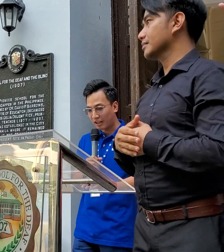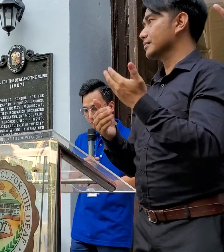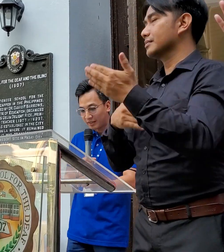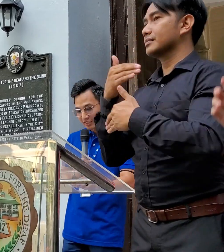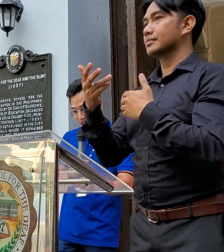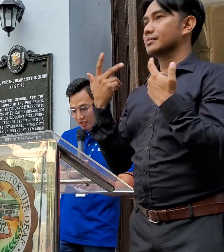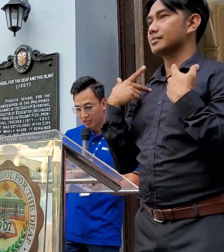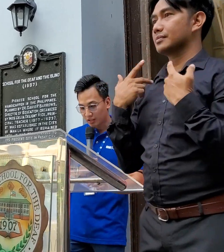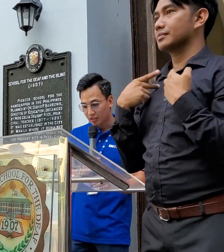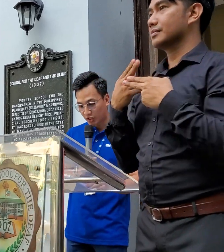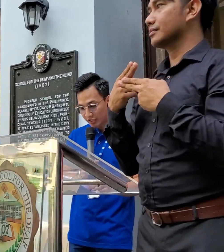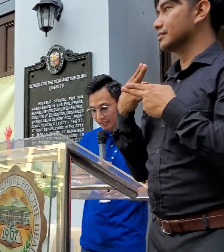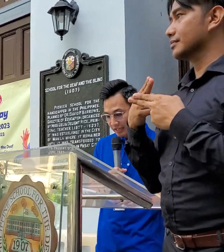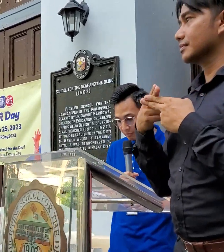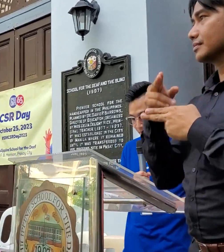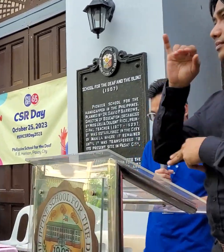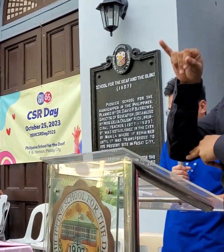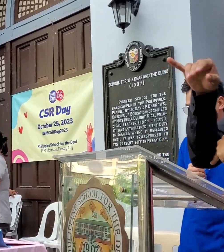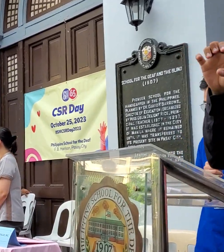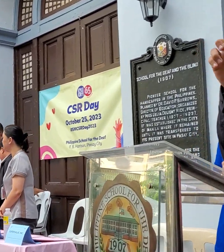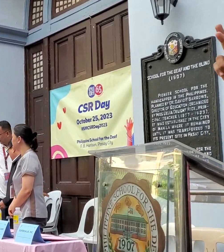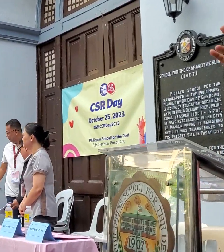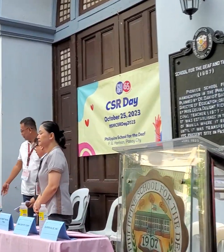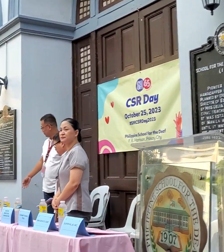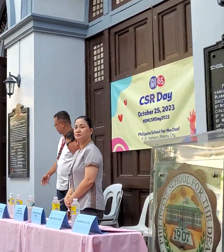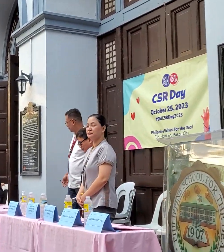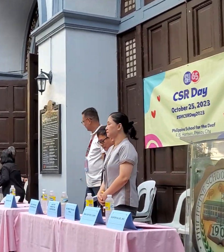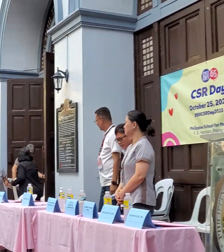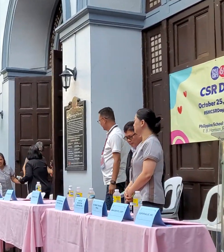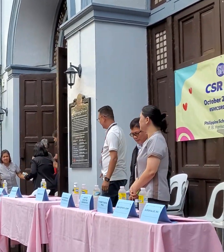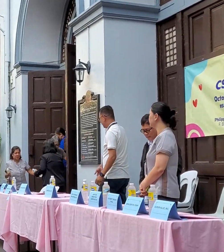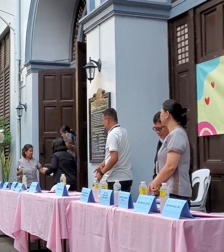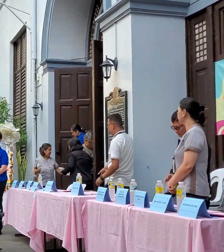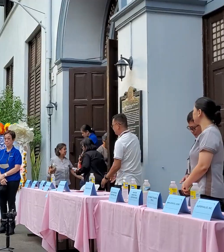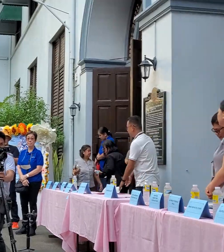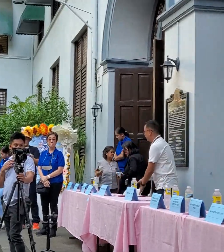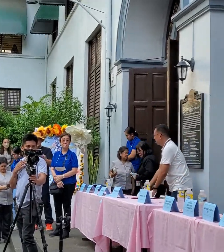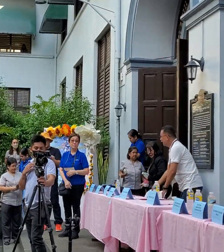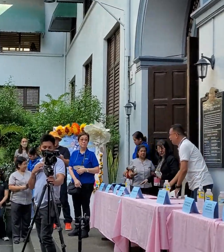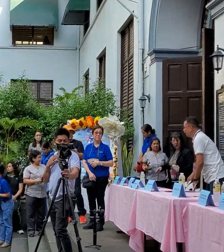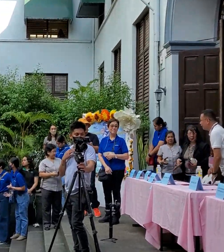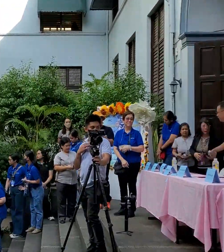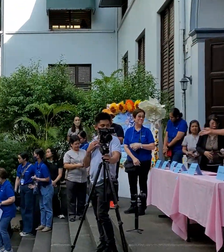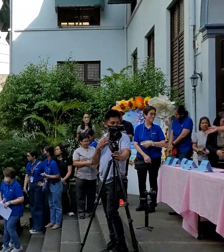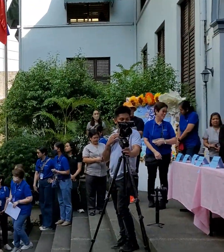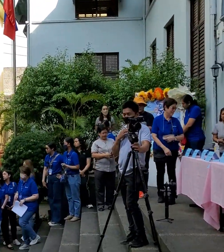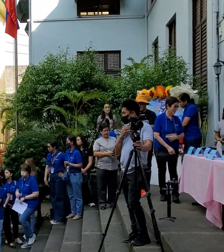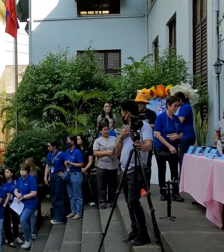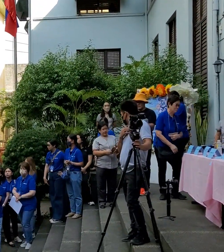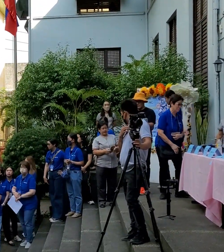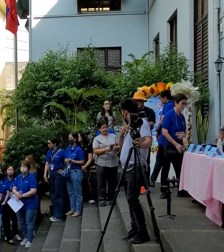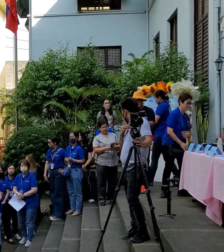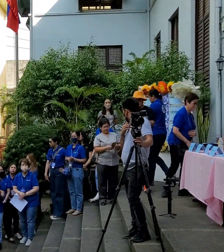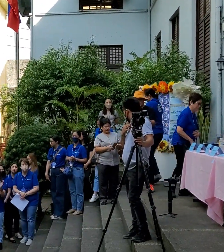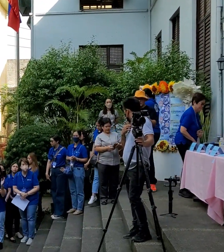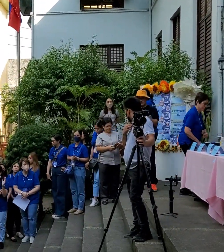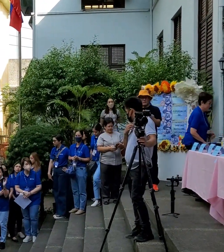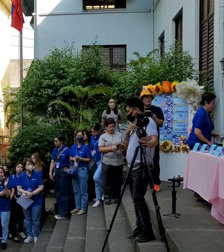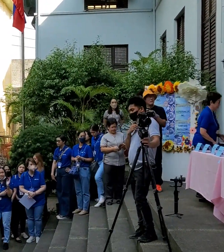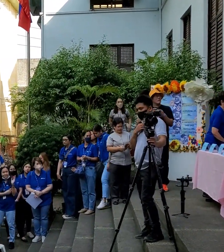Next, we have Mr. Jerseline, BU Head Representative, Assistant Vice President for Procurement Merchandising of